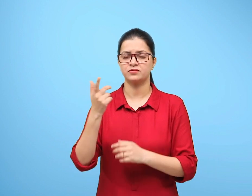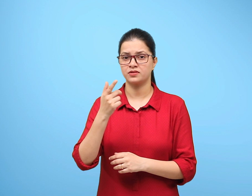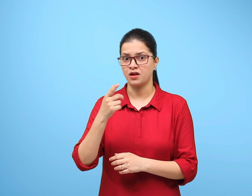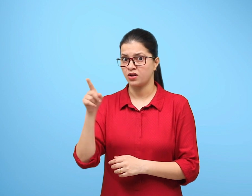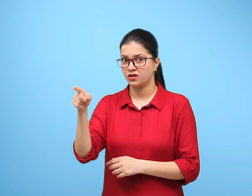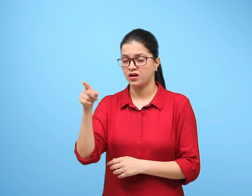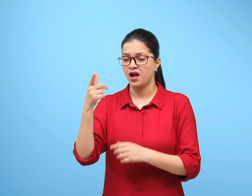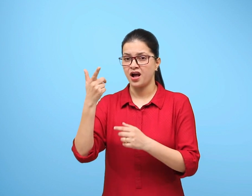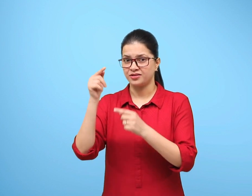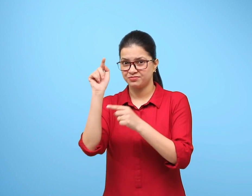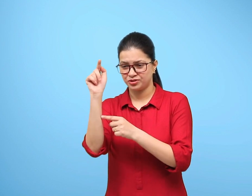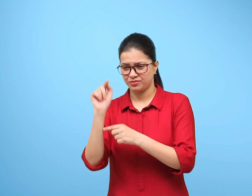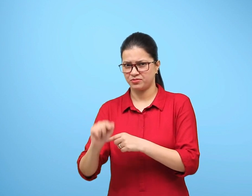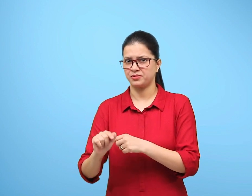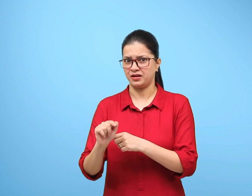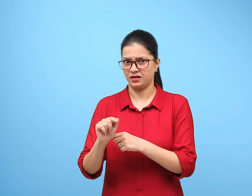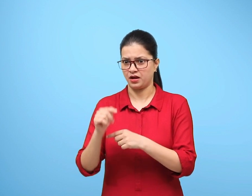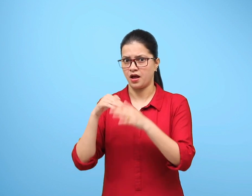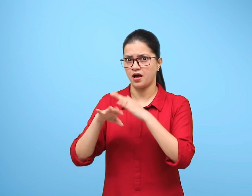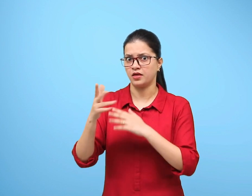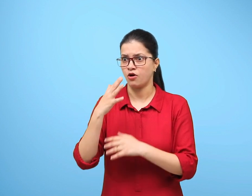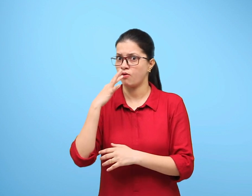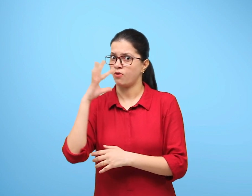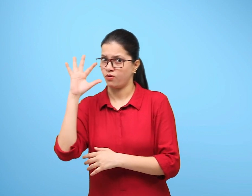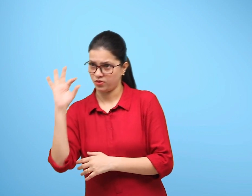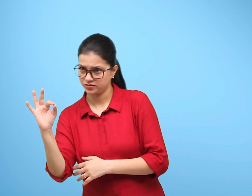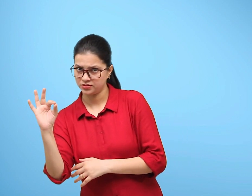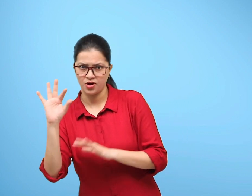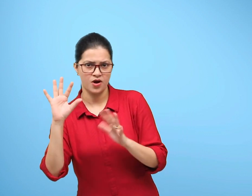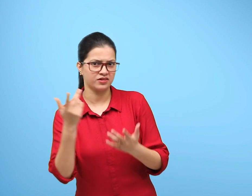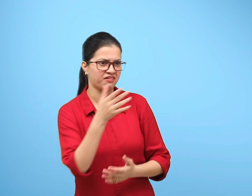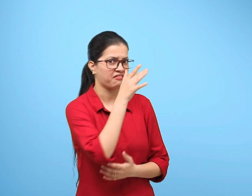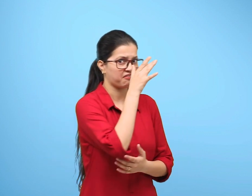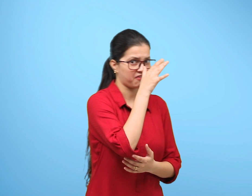Indicate true and false among the following sentences.